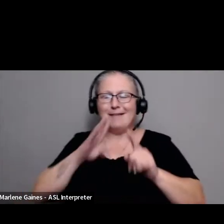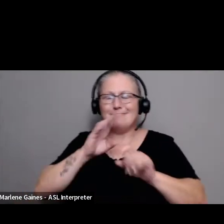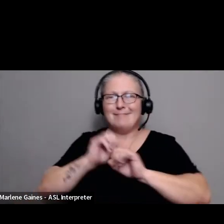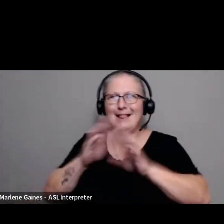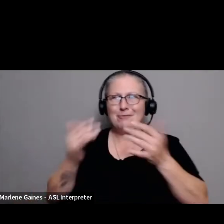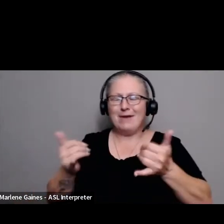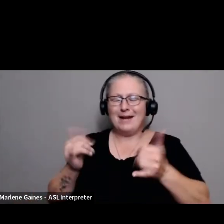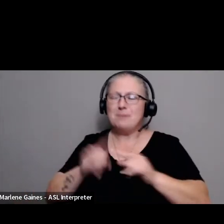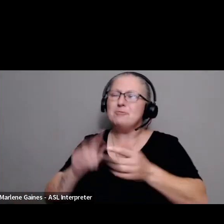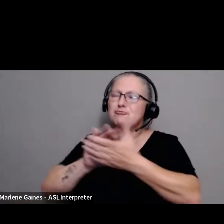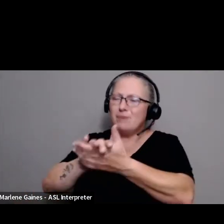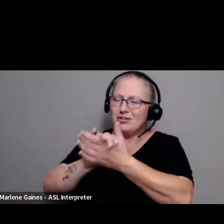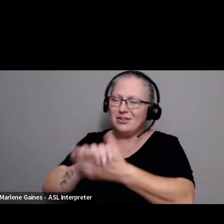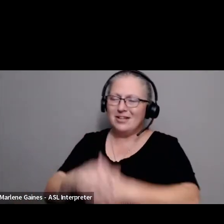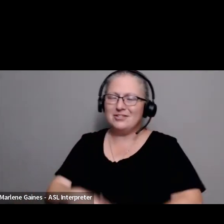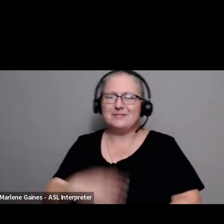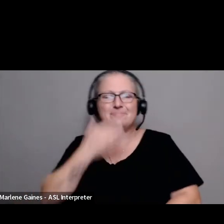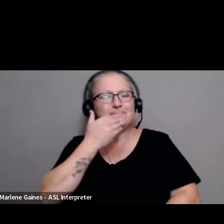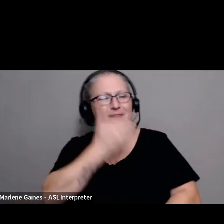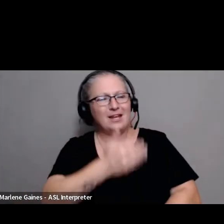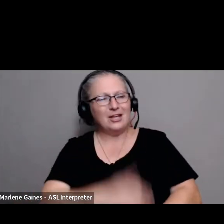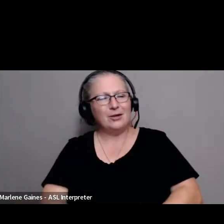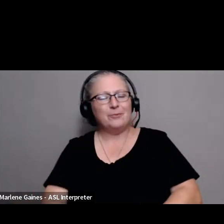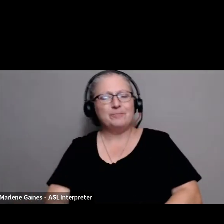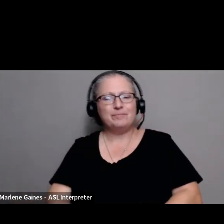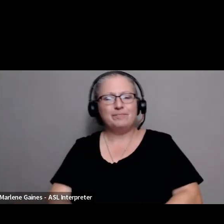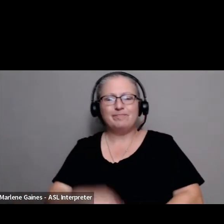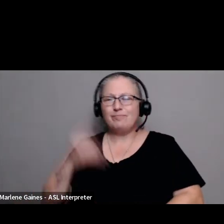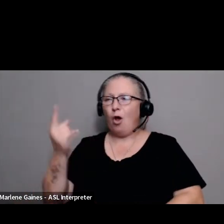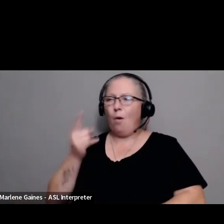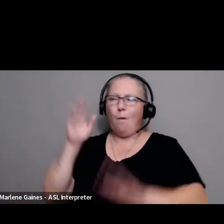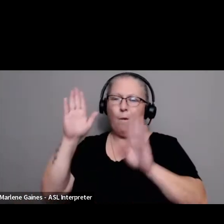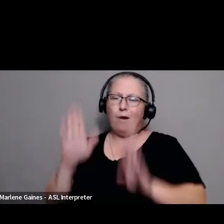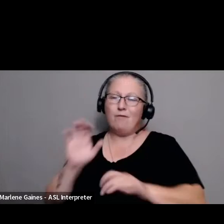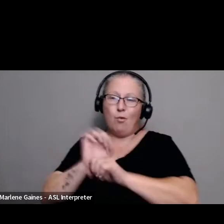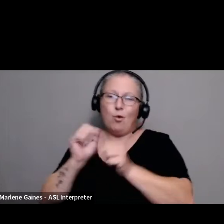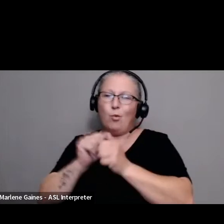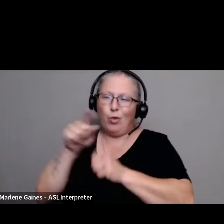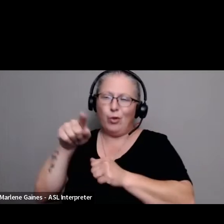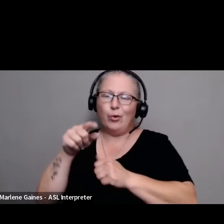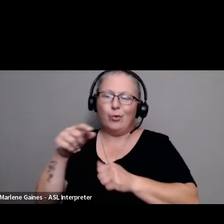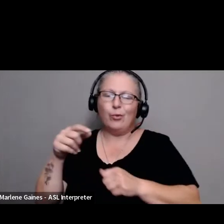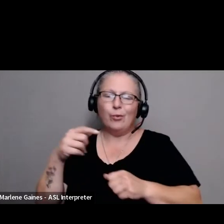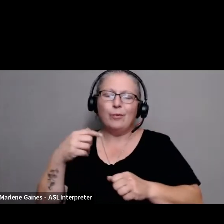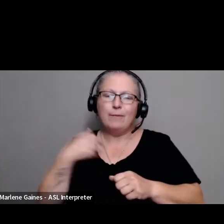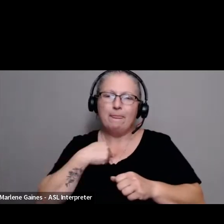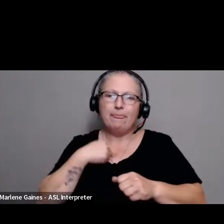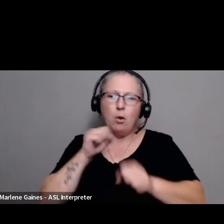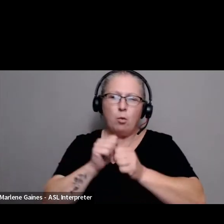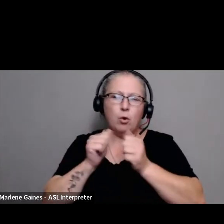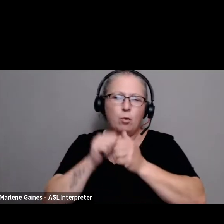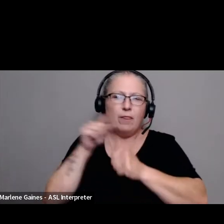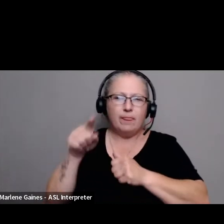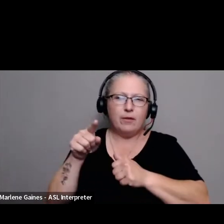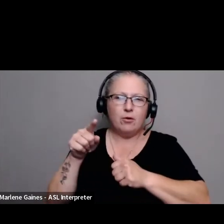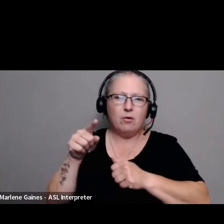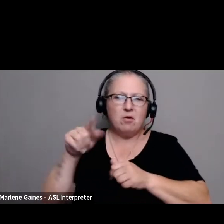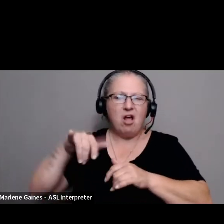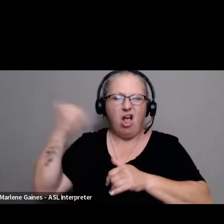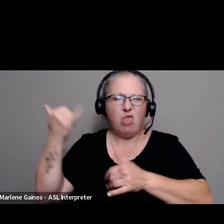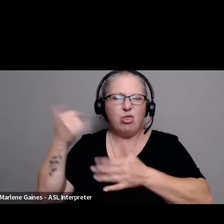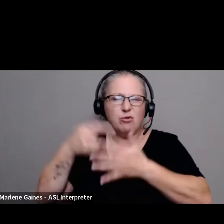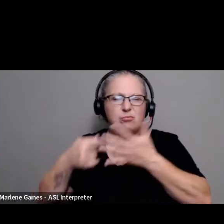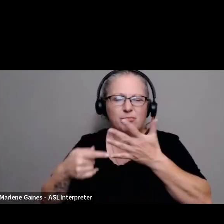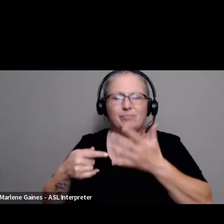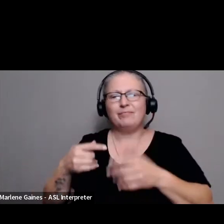now, but congratulations. Thank you. Yeah, and it's always wonderful to work with you. I think I've worked with you on some other things,